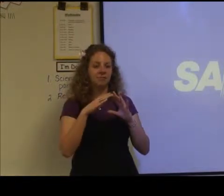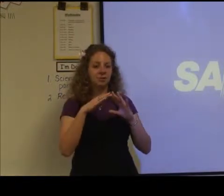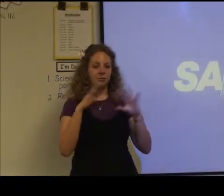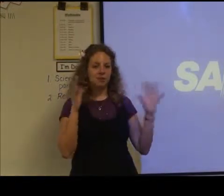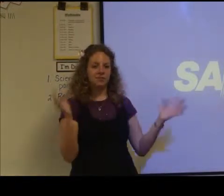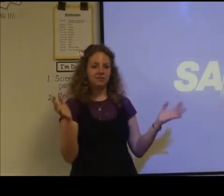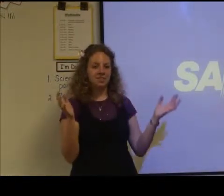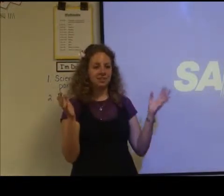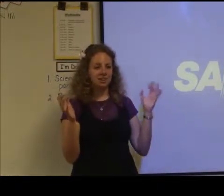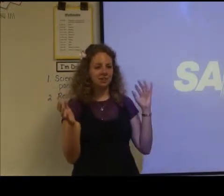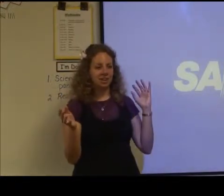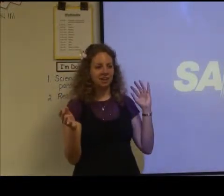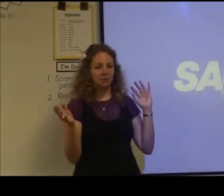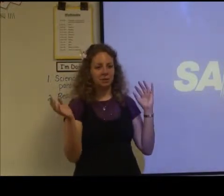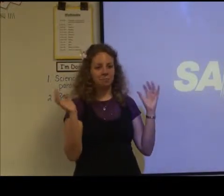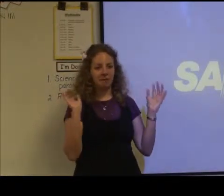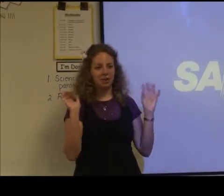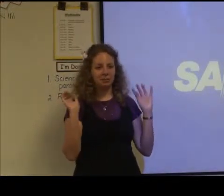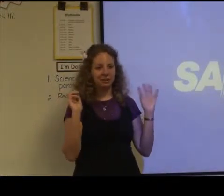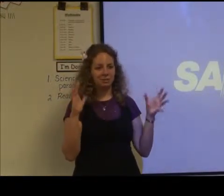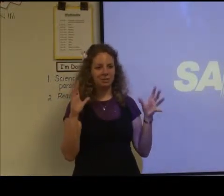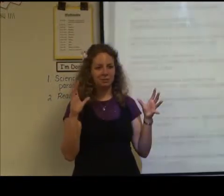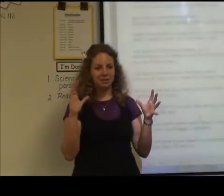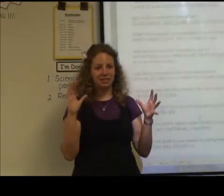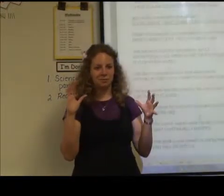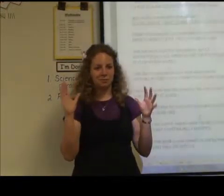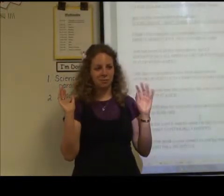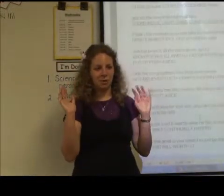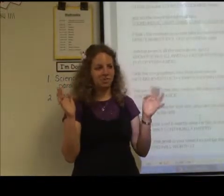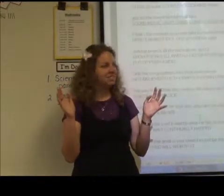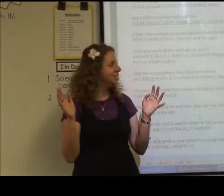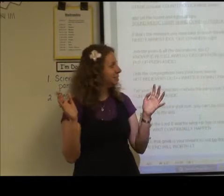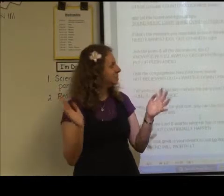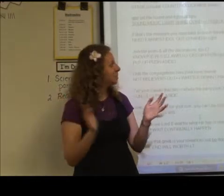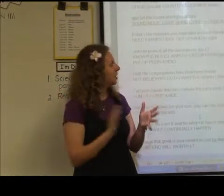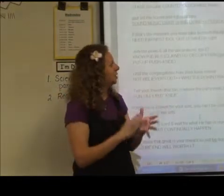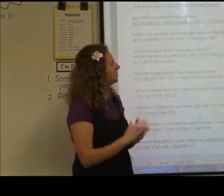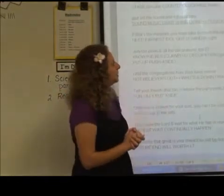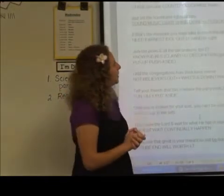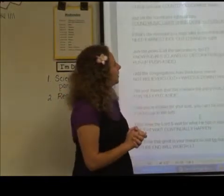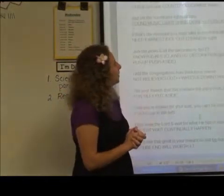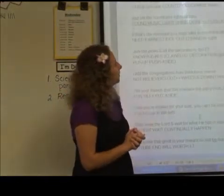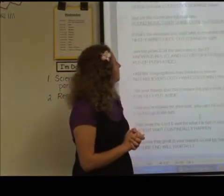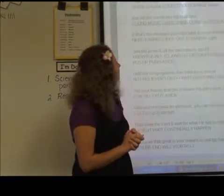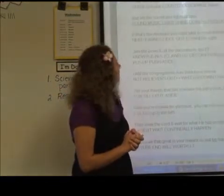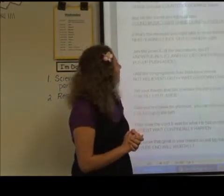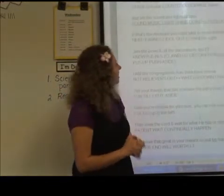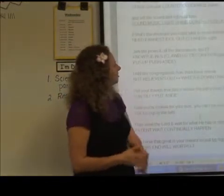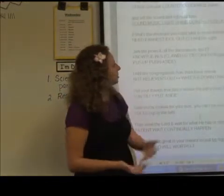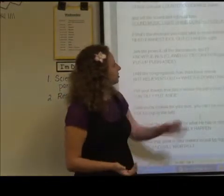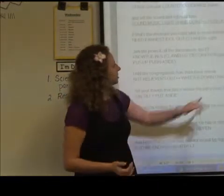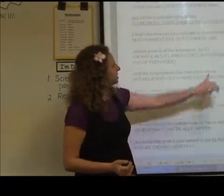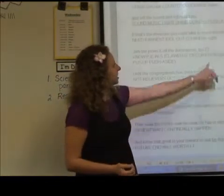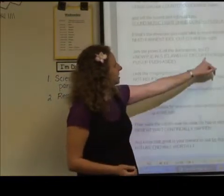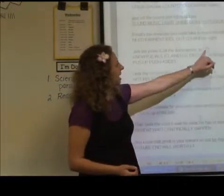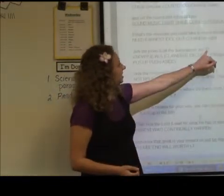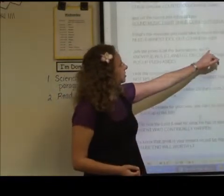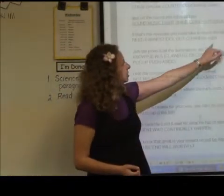for the rest of it, then I just kind of put my directions to myself in parentheses. So, and Word just decided to add these cute